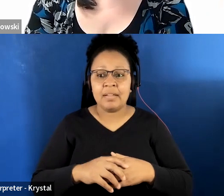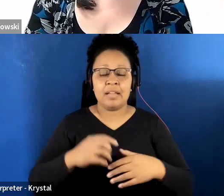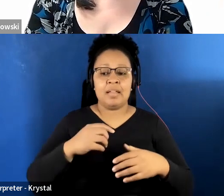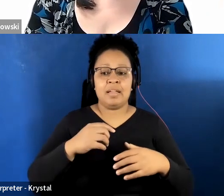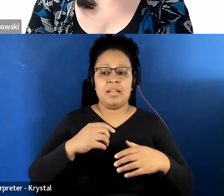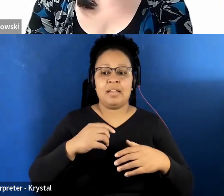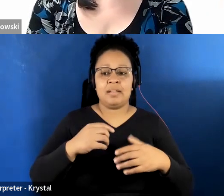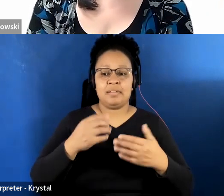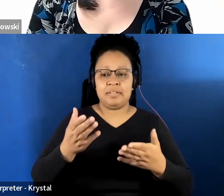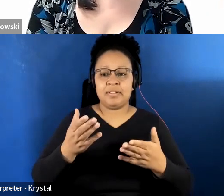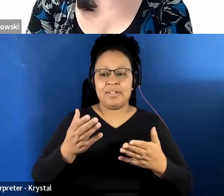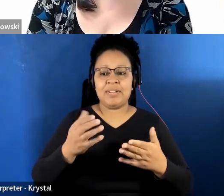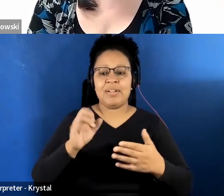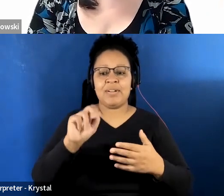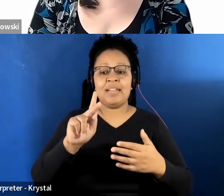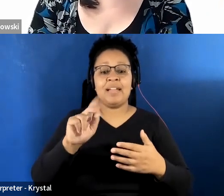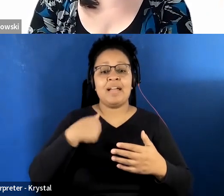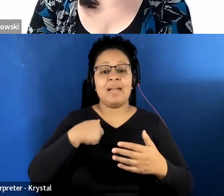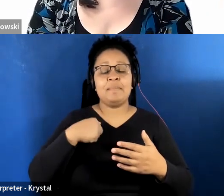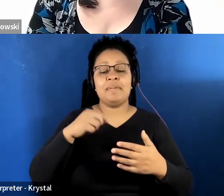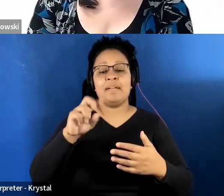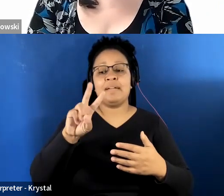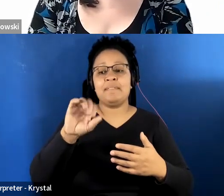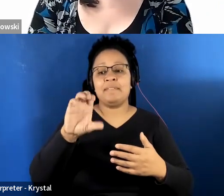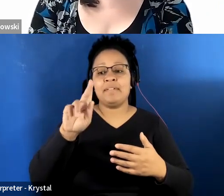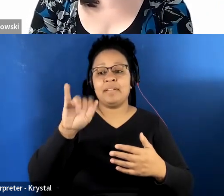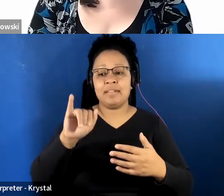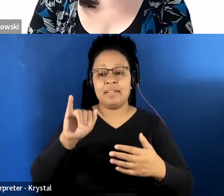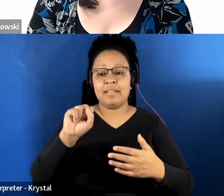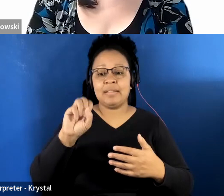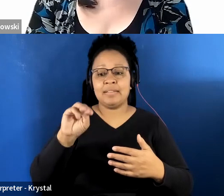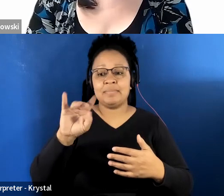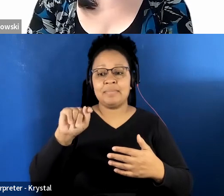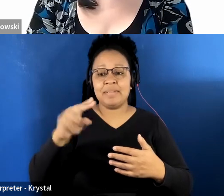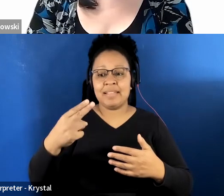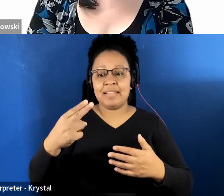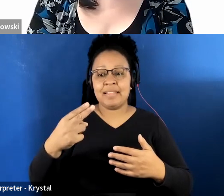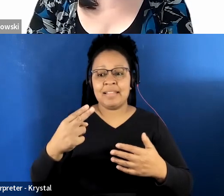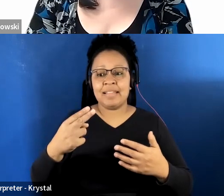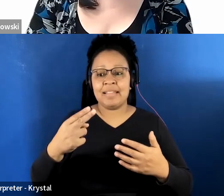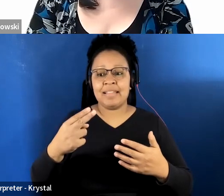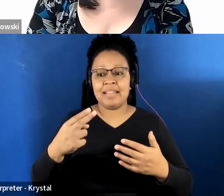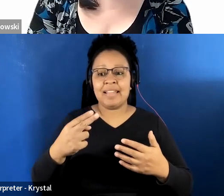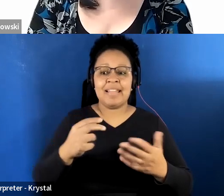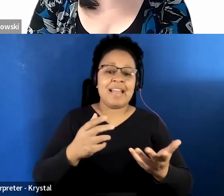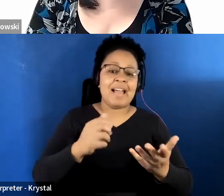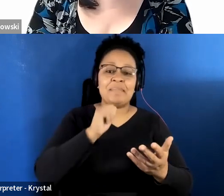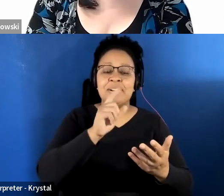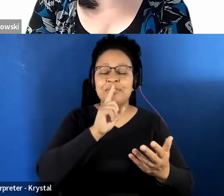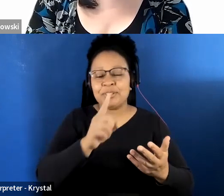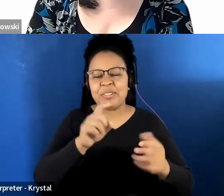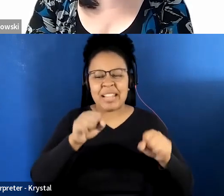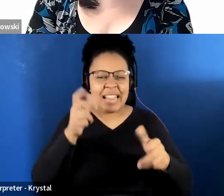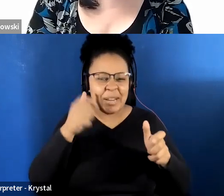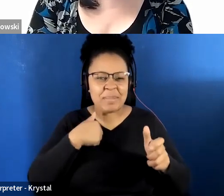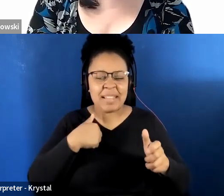Unmute, please. There you go. I'm Vicki Smith, and I'm not sure that unmuting makes you better able to hear me, but